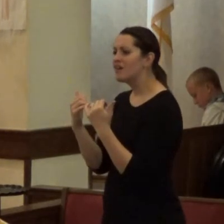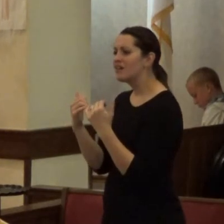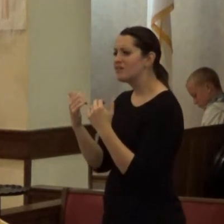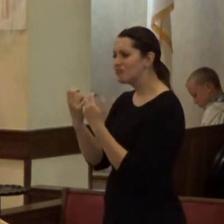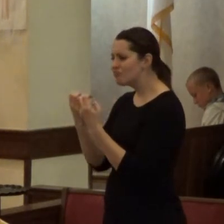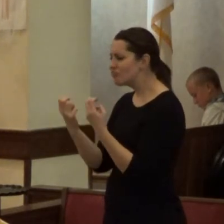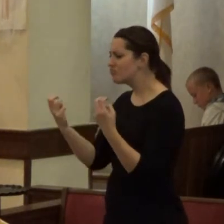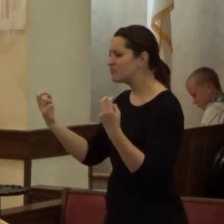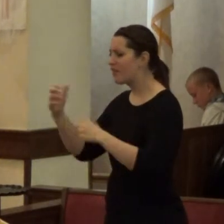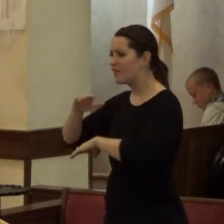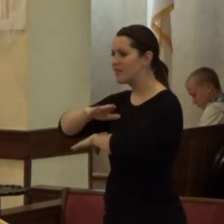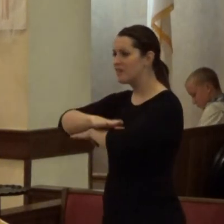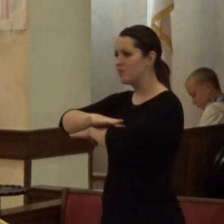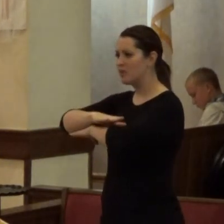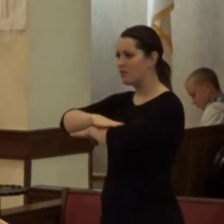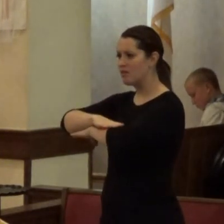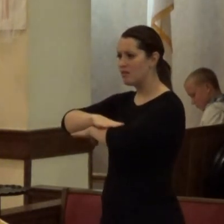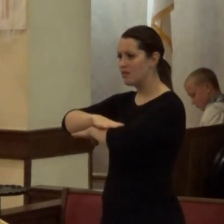table.